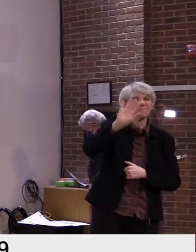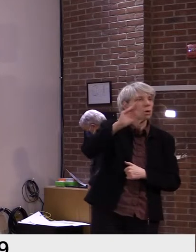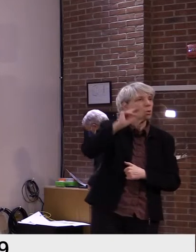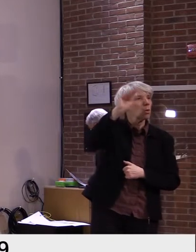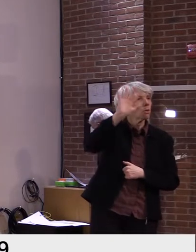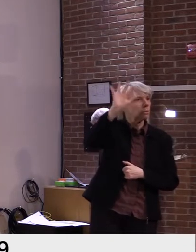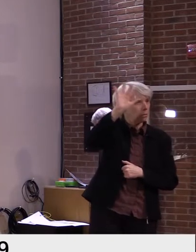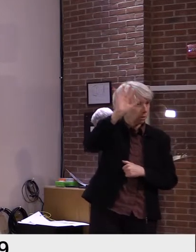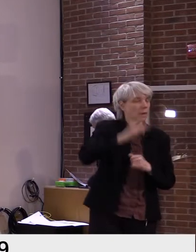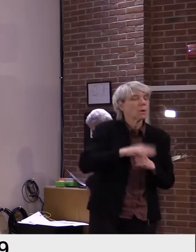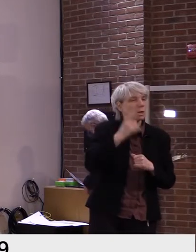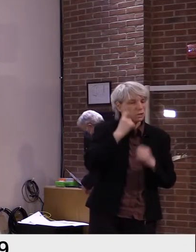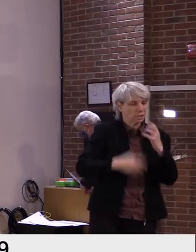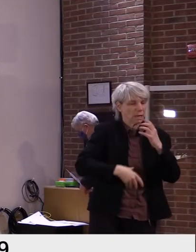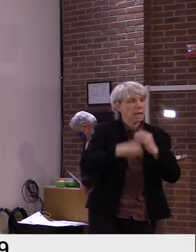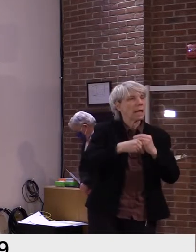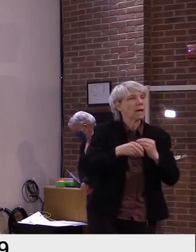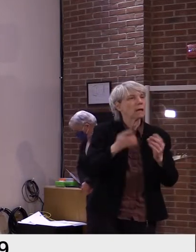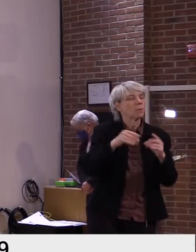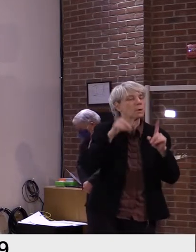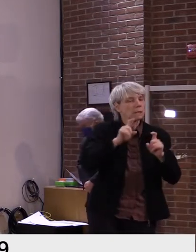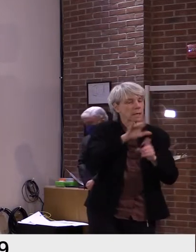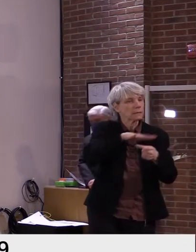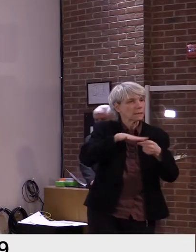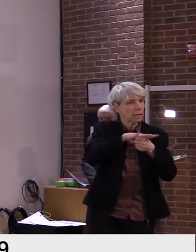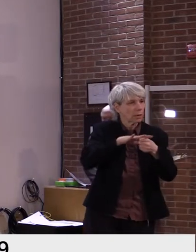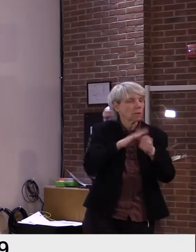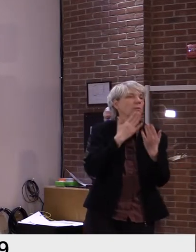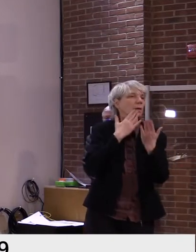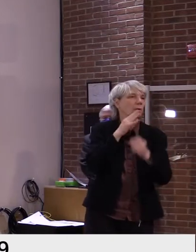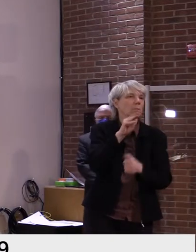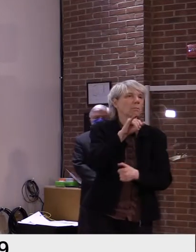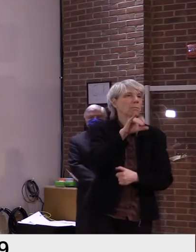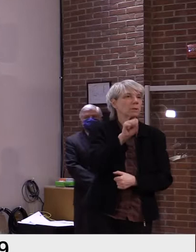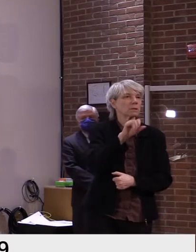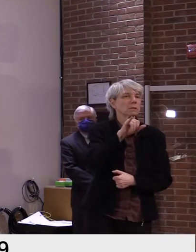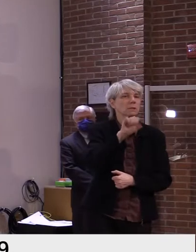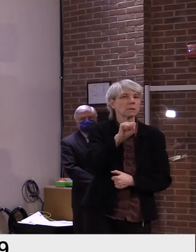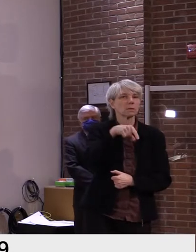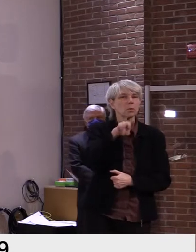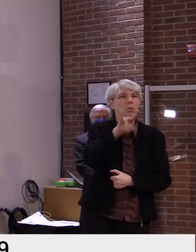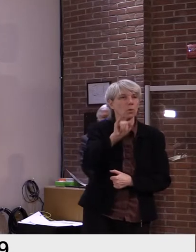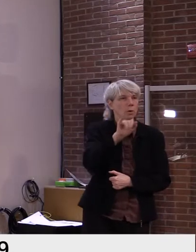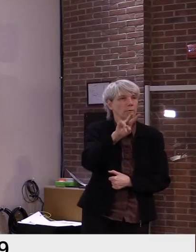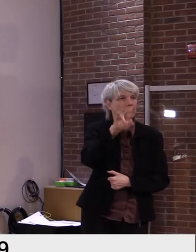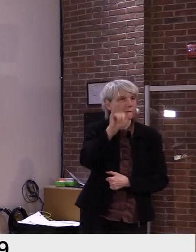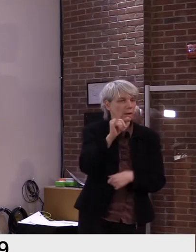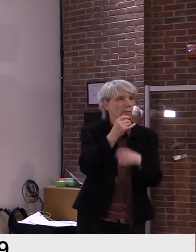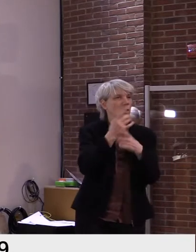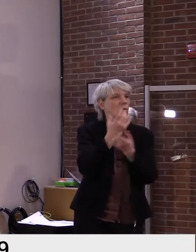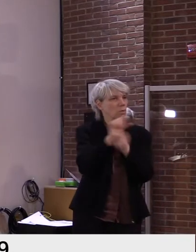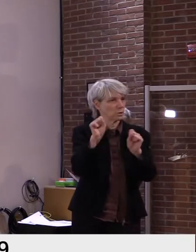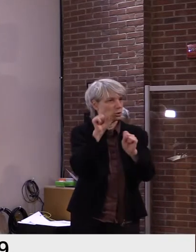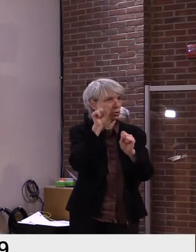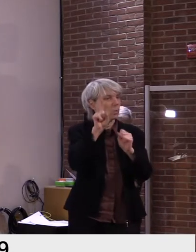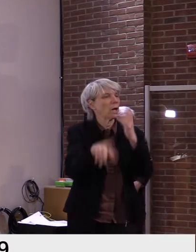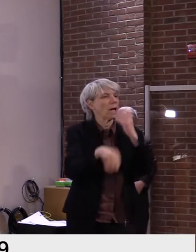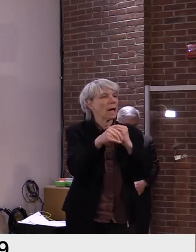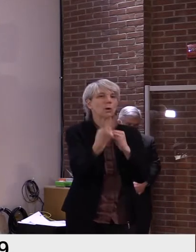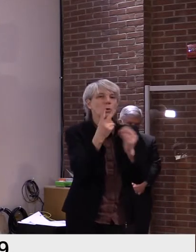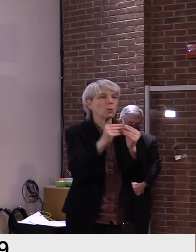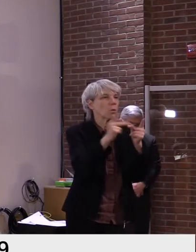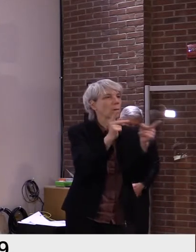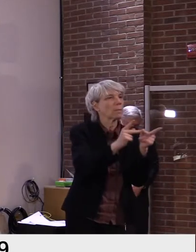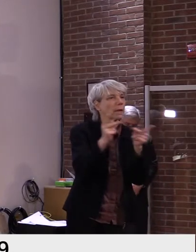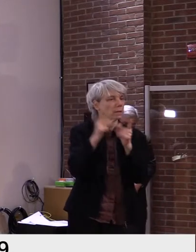of March, thanks to Missisquoi Valley Rescue. Tests are free and there is no registration. You can